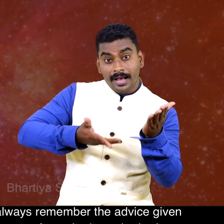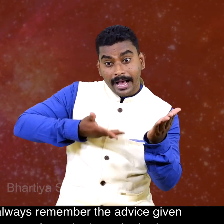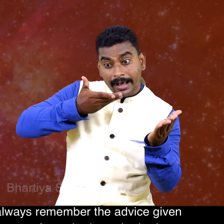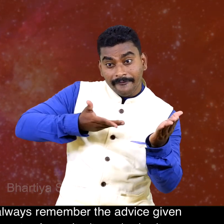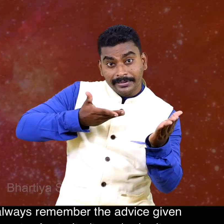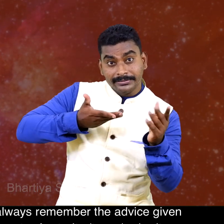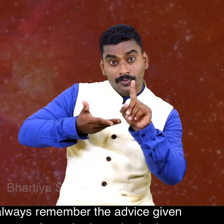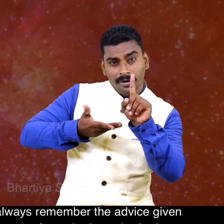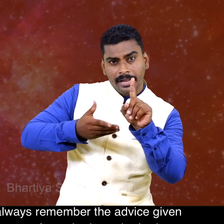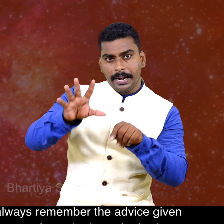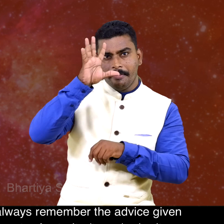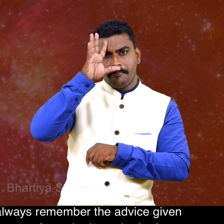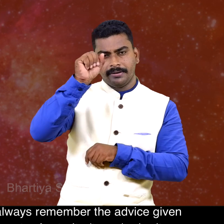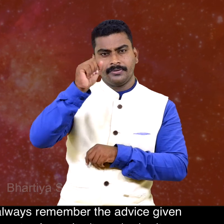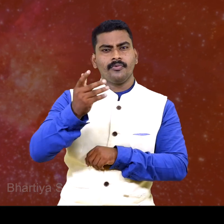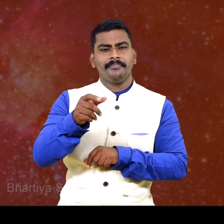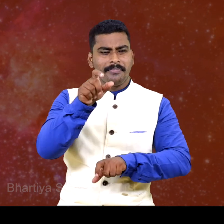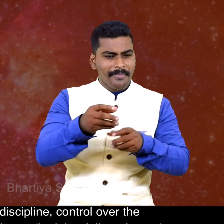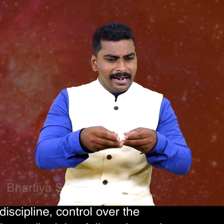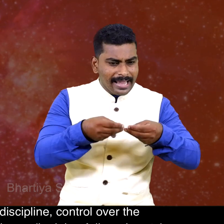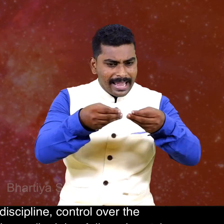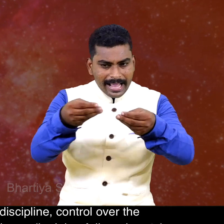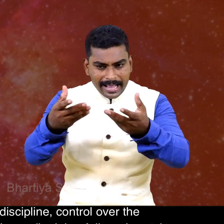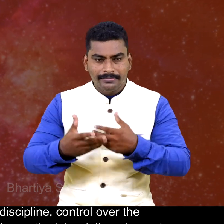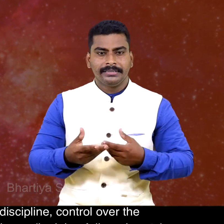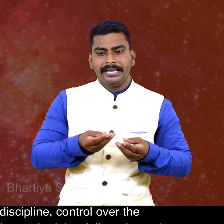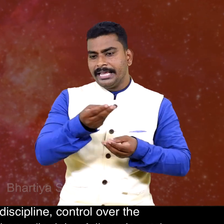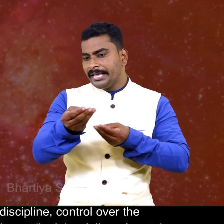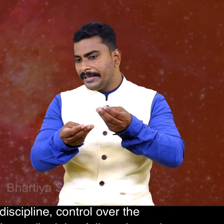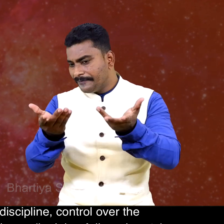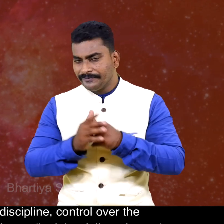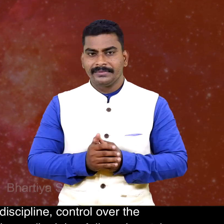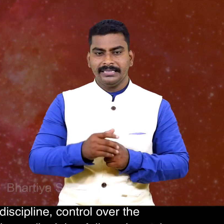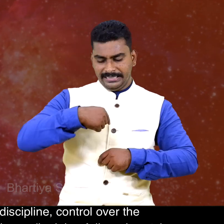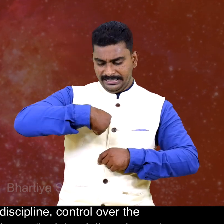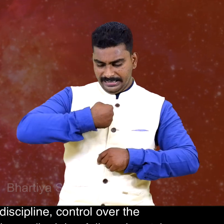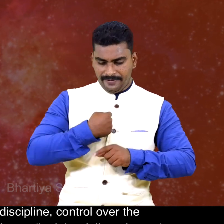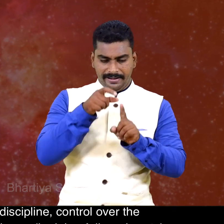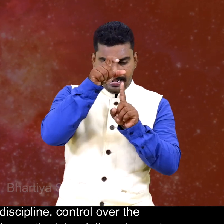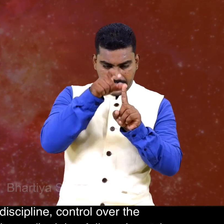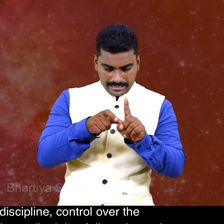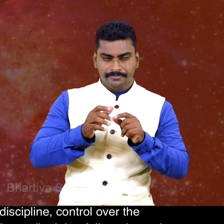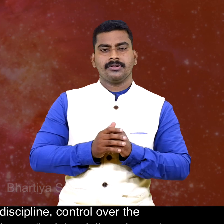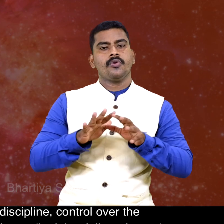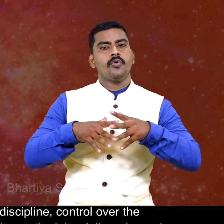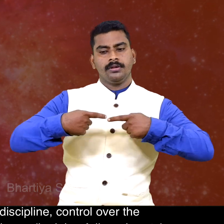austerity, charity, self discipline, control over the